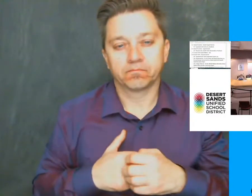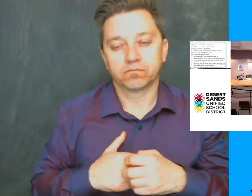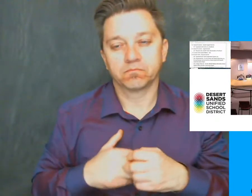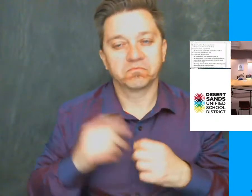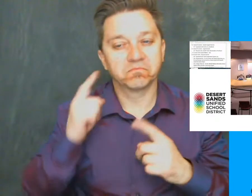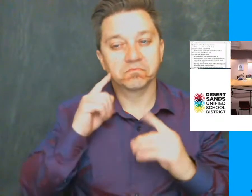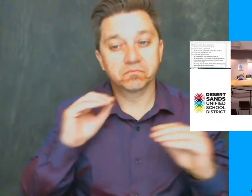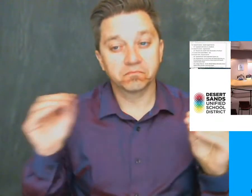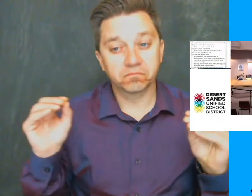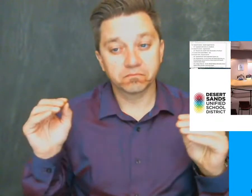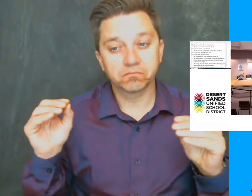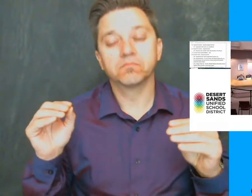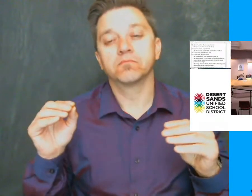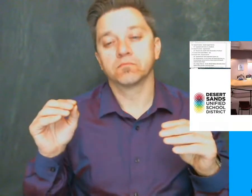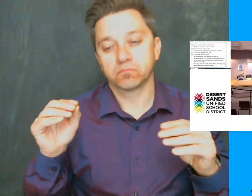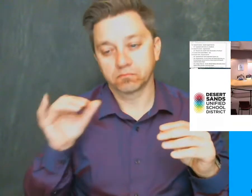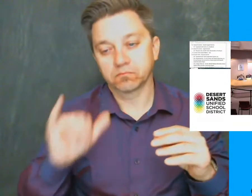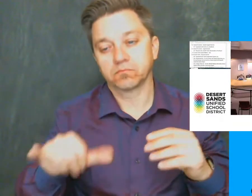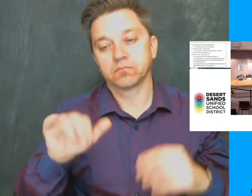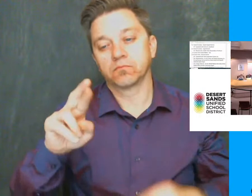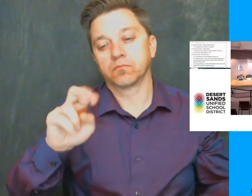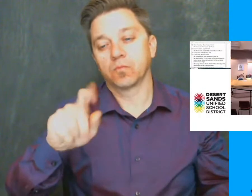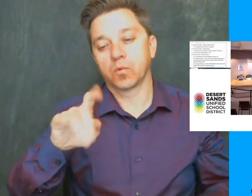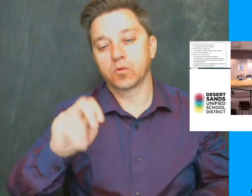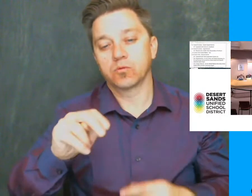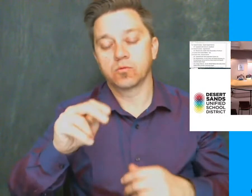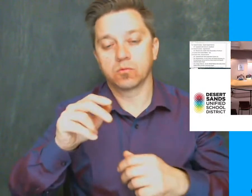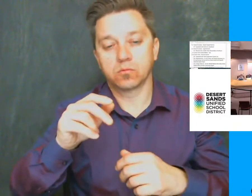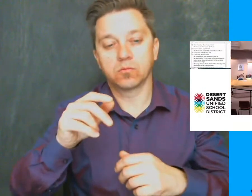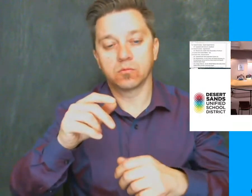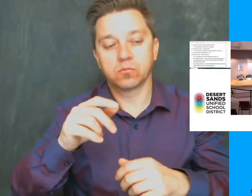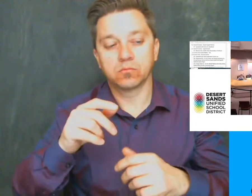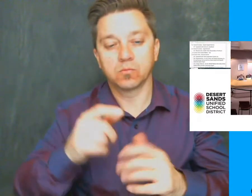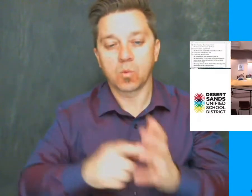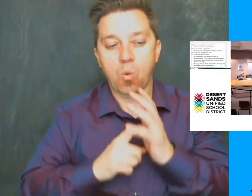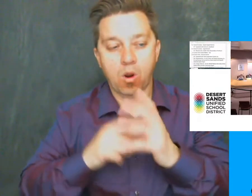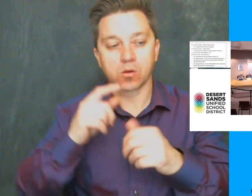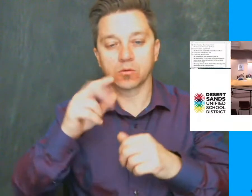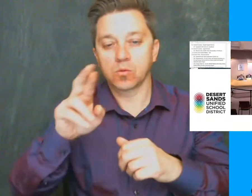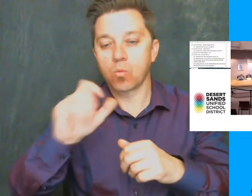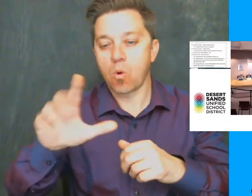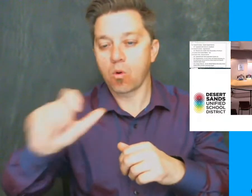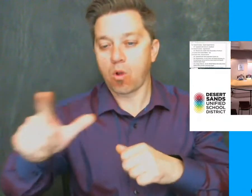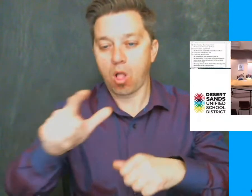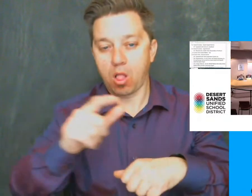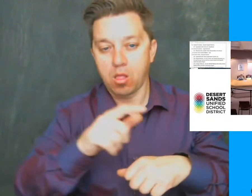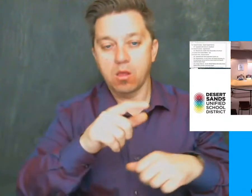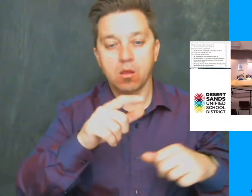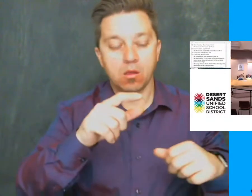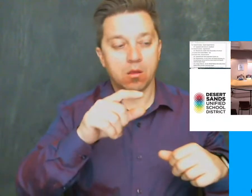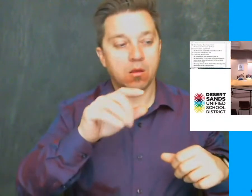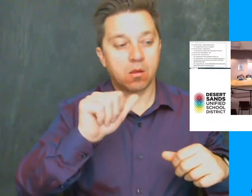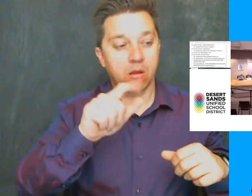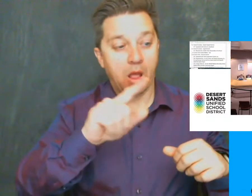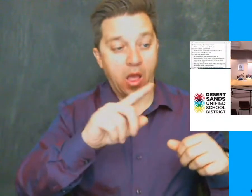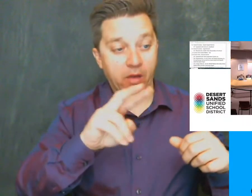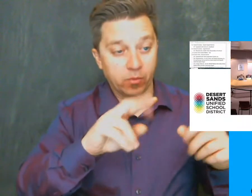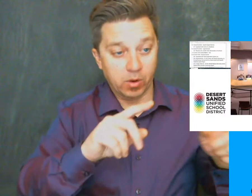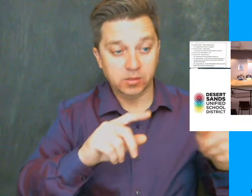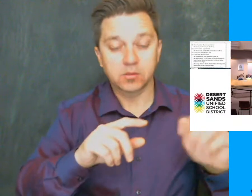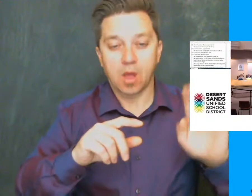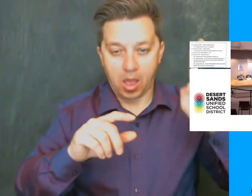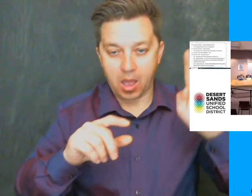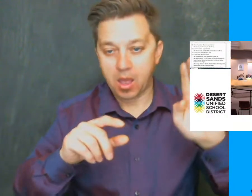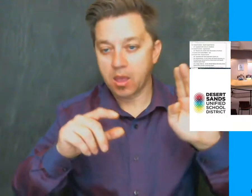Hearing none. As this is a resolution, it calls for a roll call vote. Mr. Alvarez. Aye. Ms. Pierce.